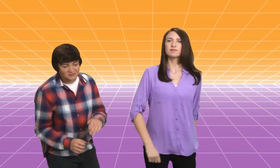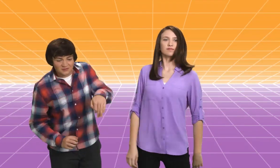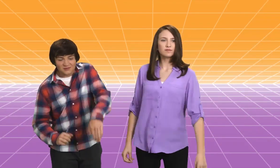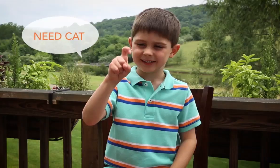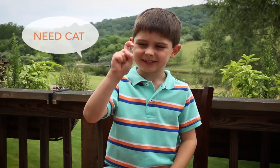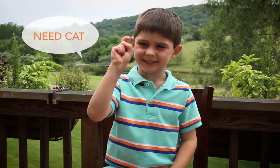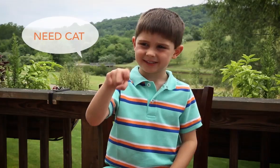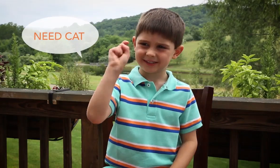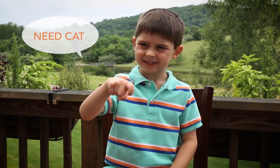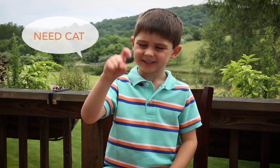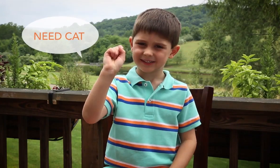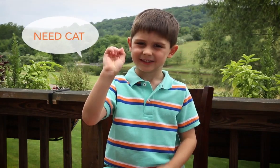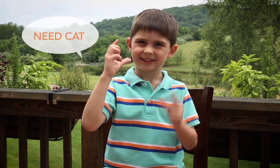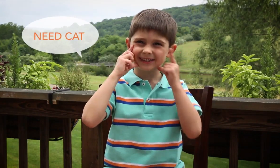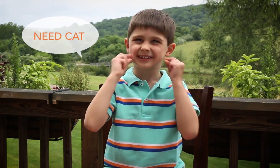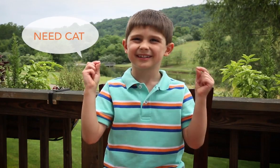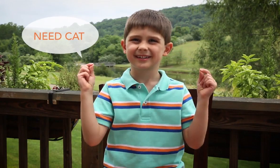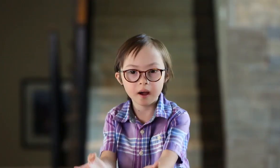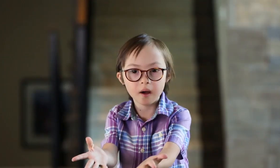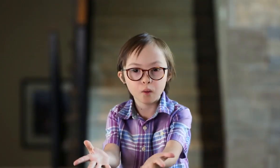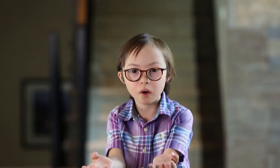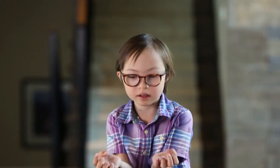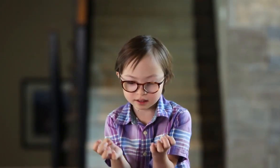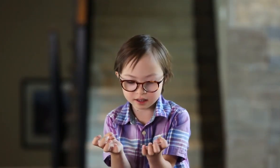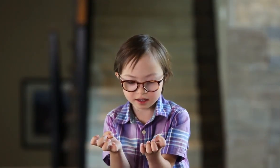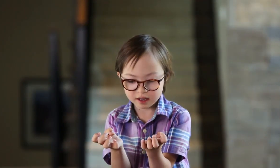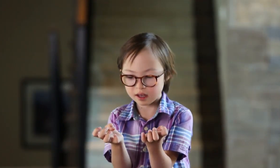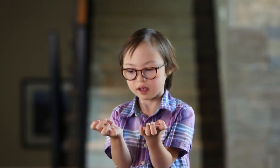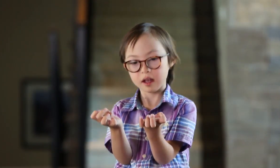I need. I want. I like.